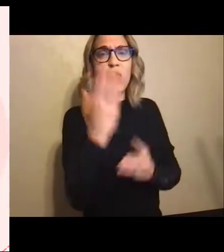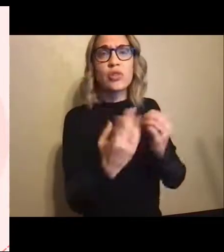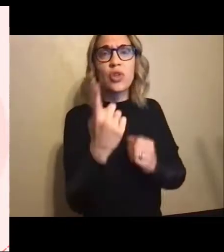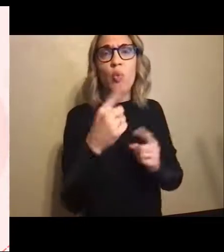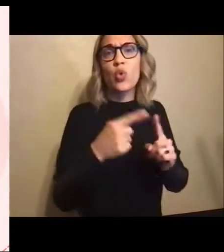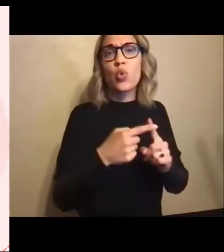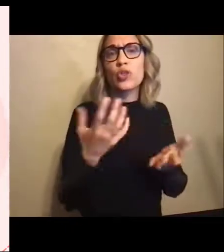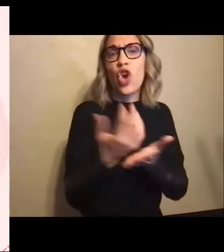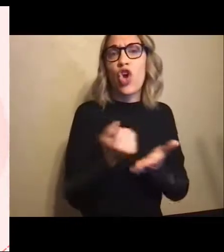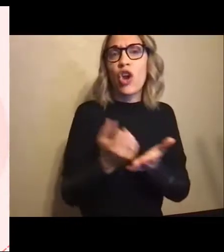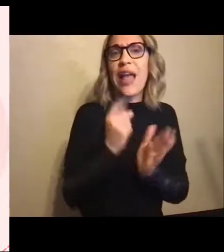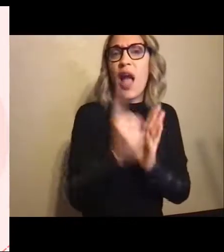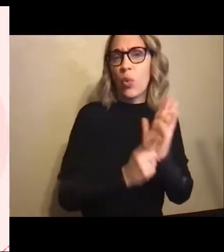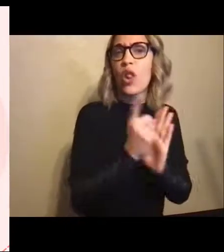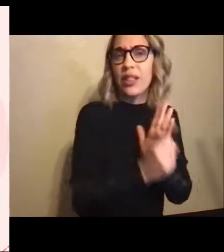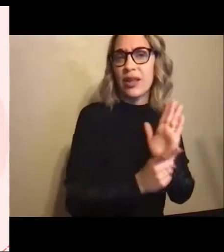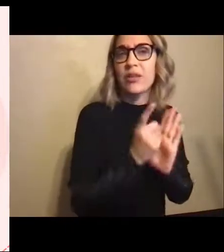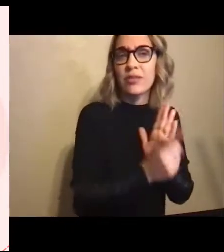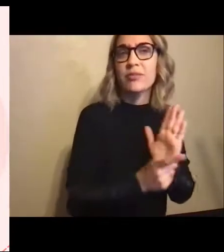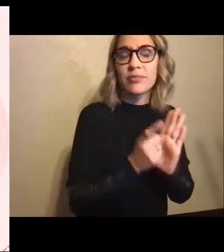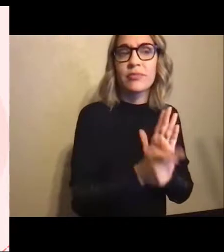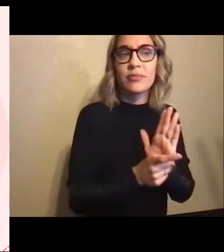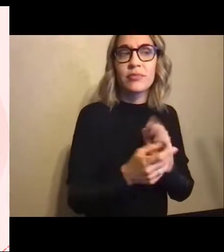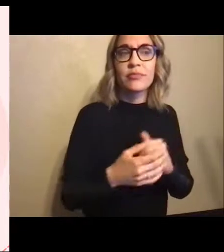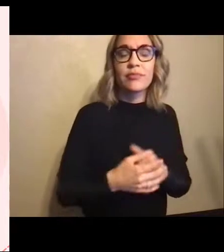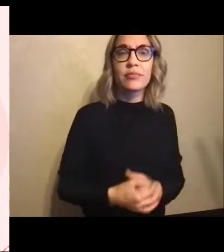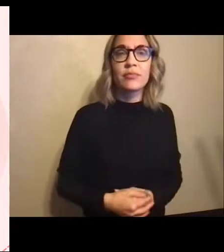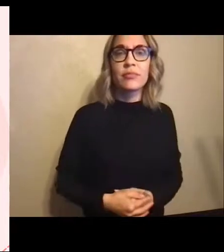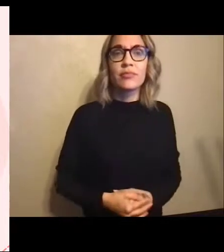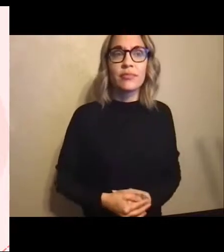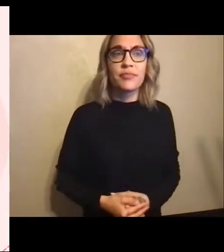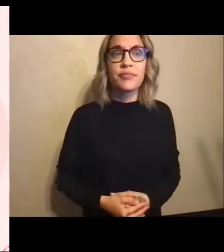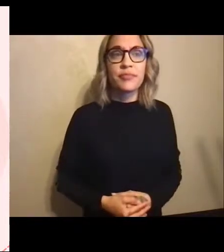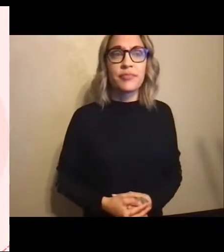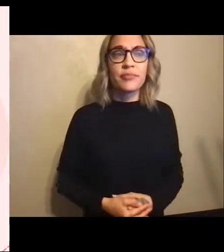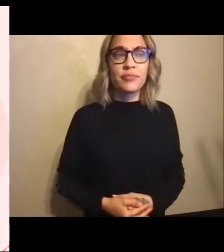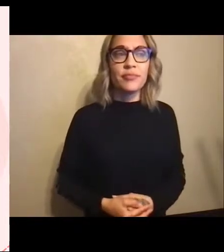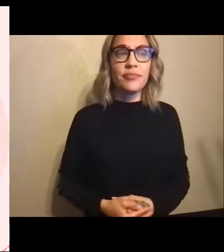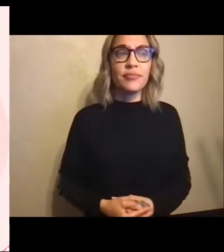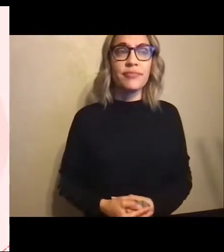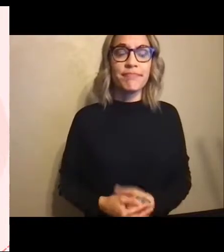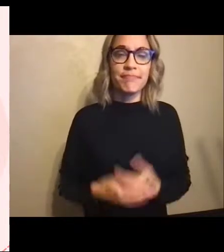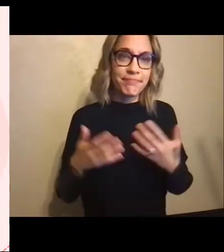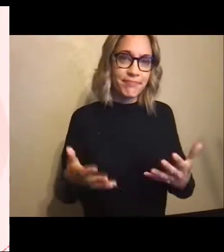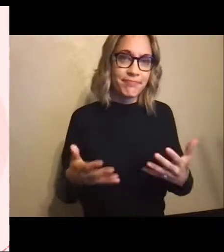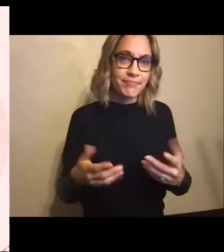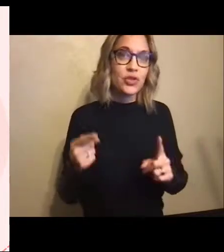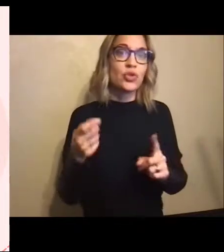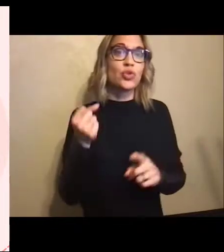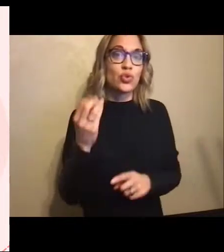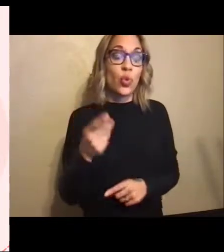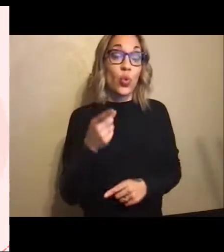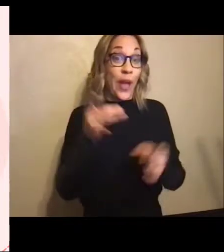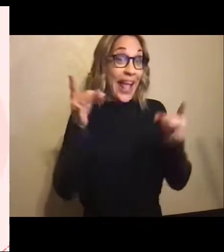PowerPoints. And that job is for someone who earns more like an hourly rate.